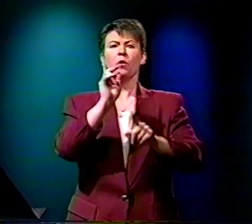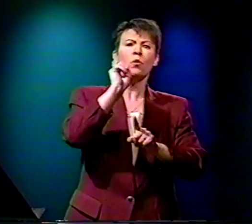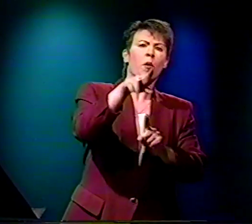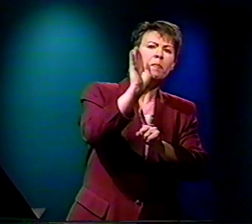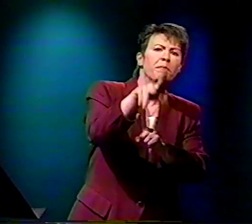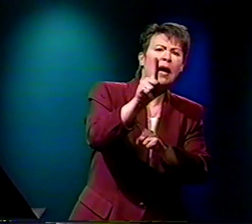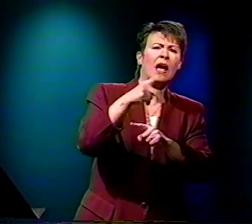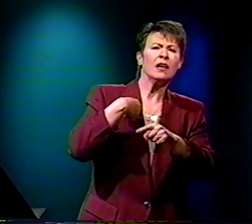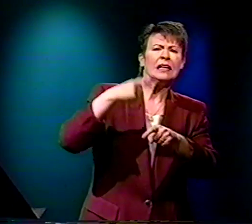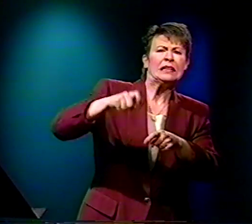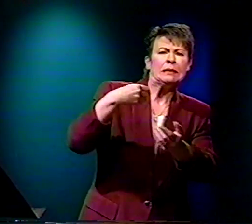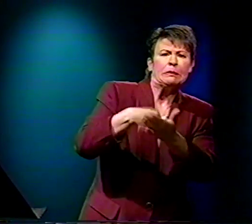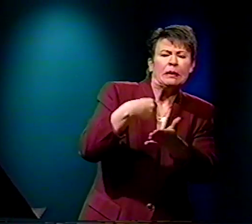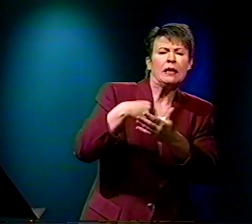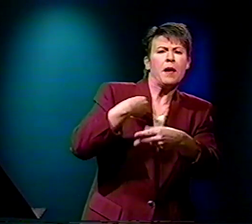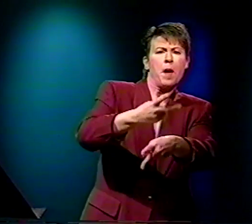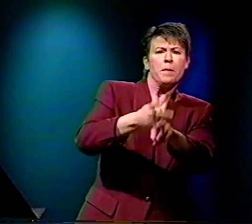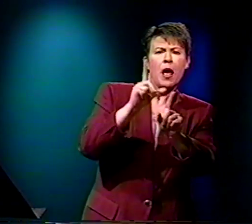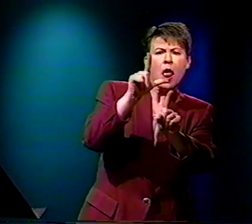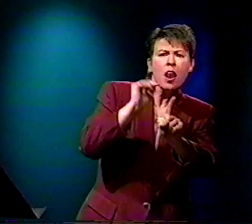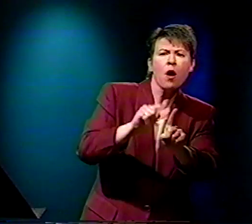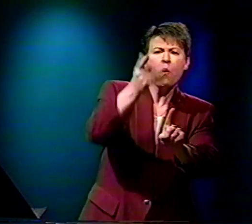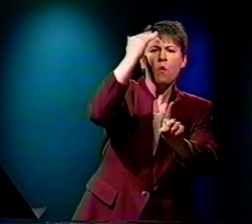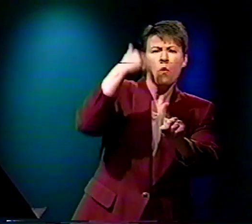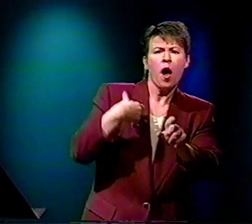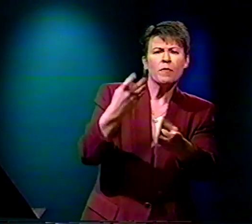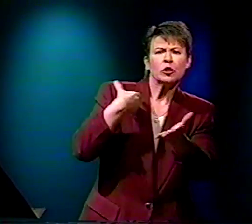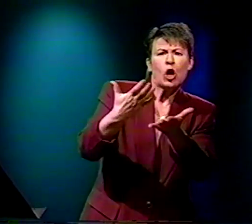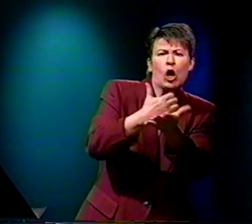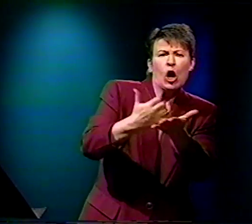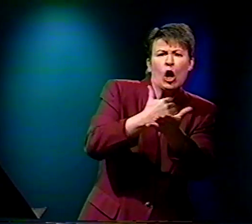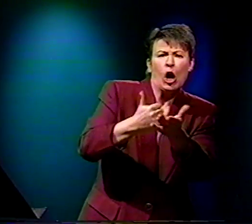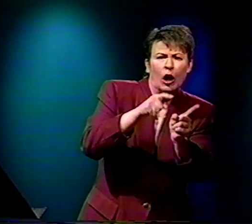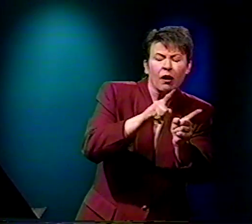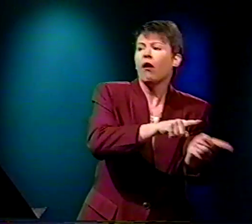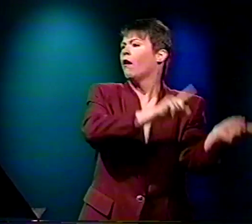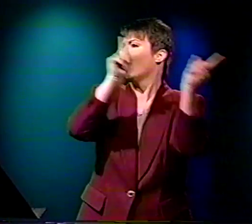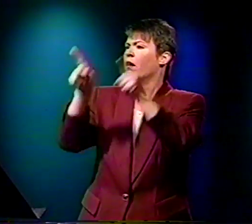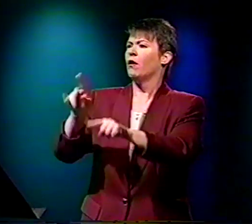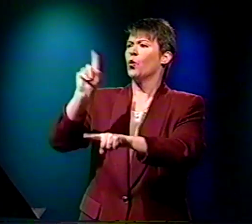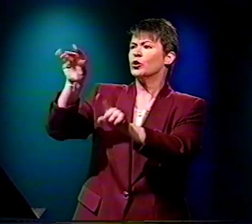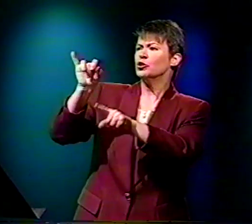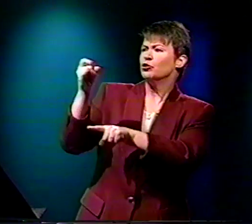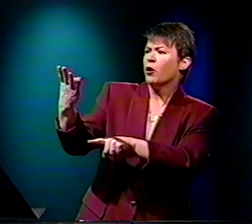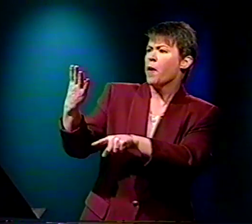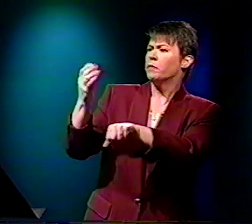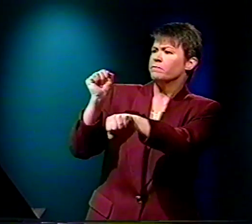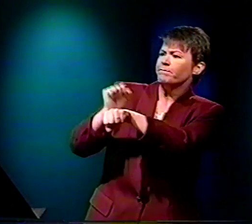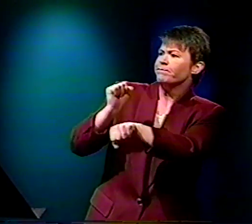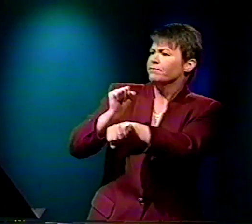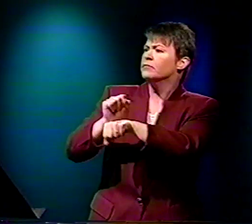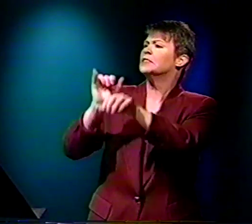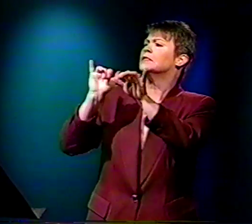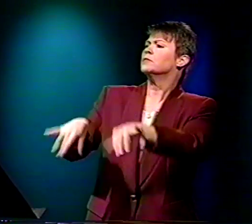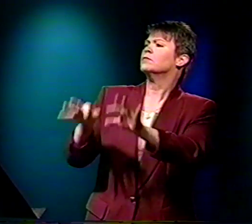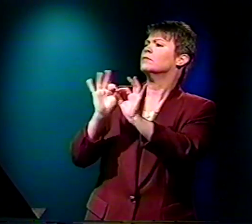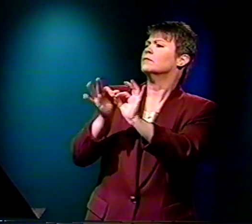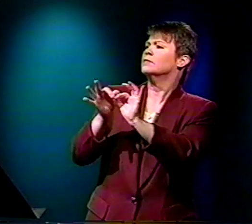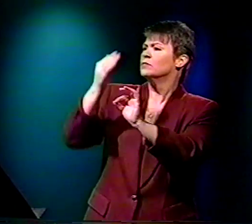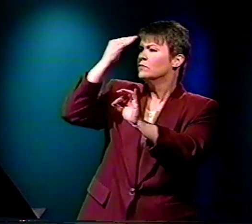interpret at the doctor's office, and then later when I go to borrow money at a bank, and then they find out information about how much I earn, and then the same